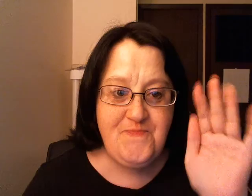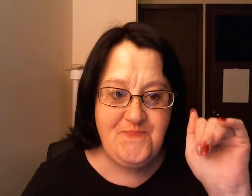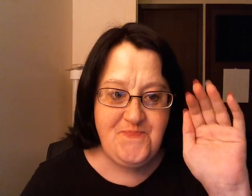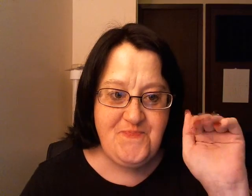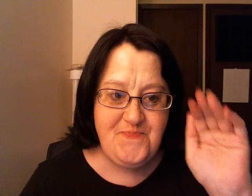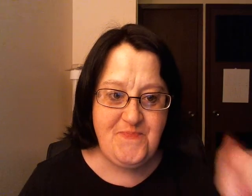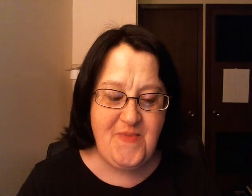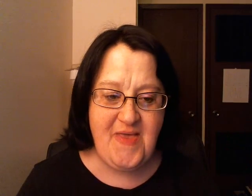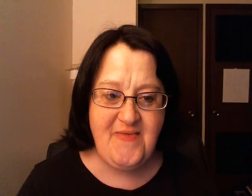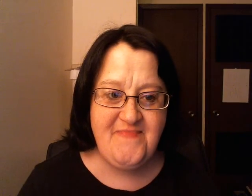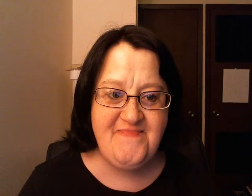Bye.